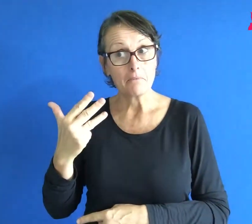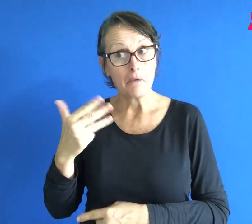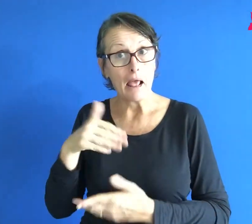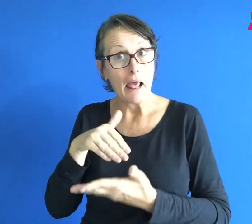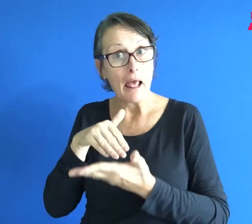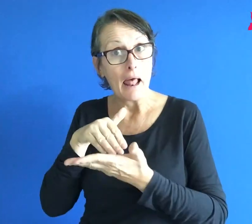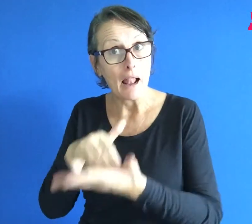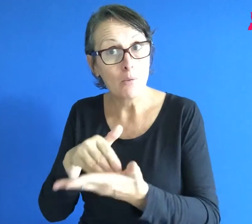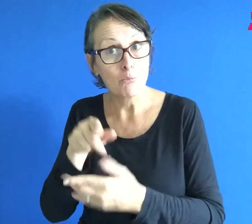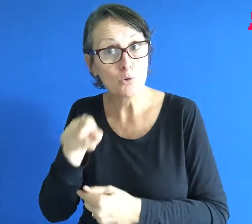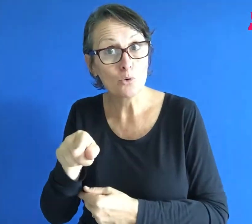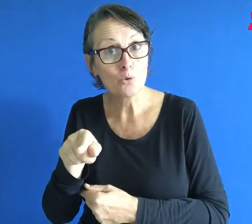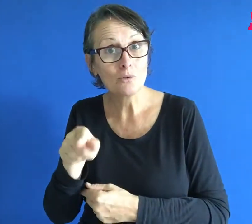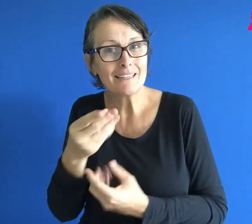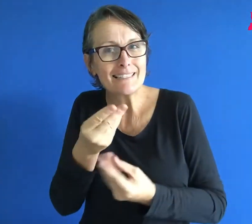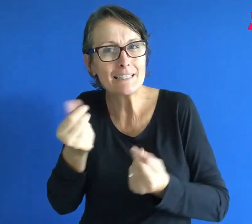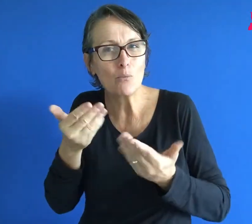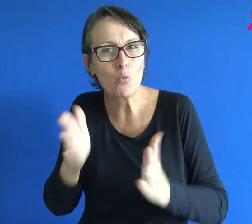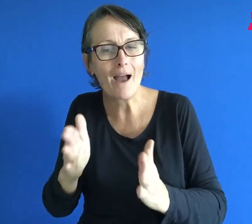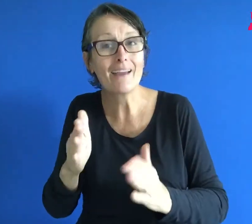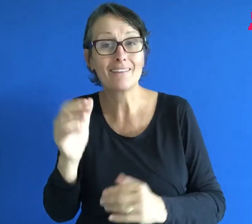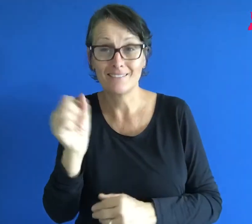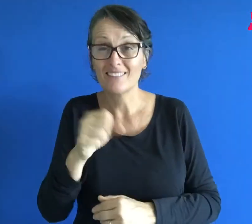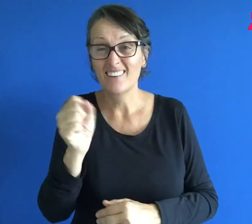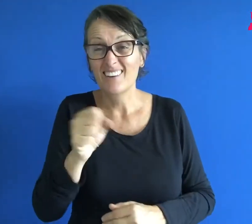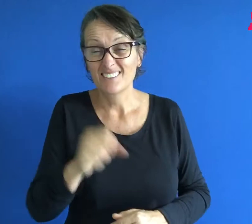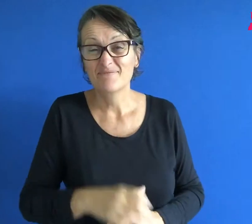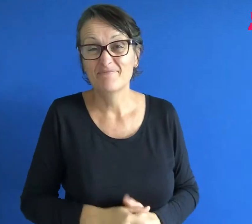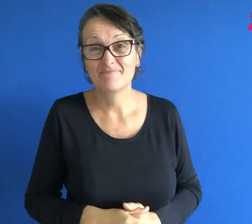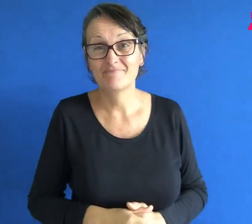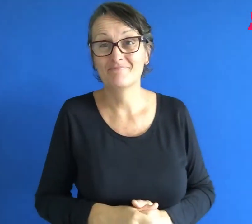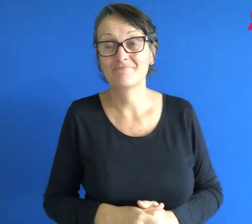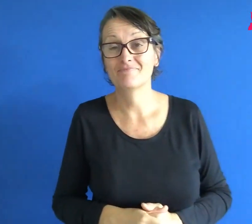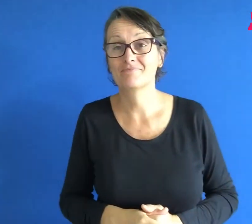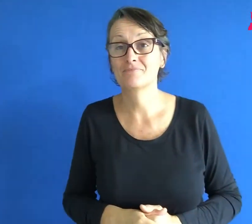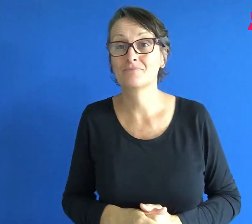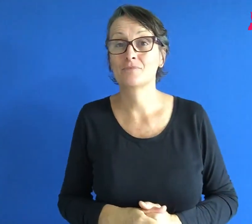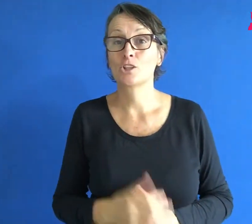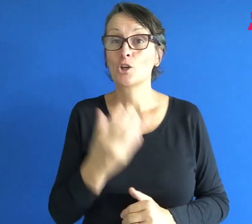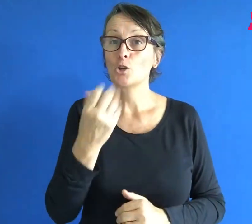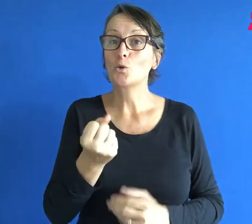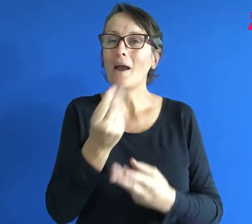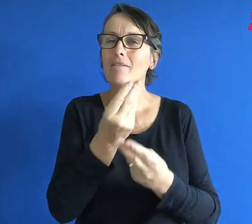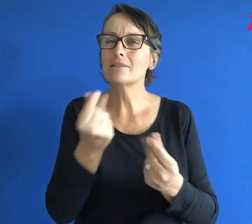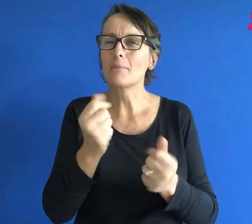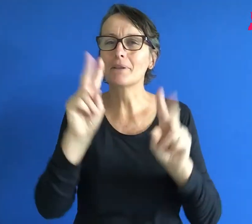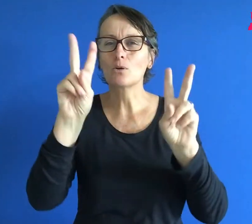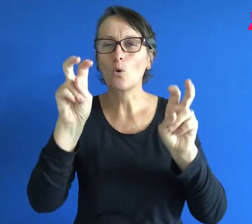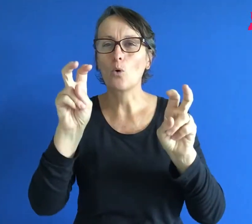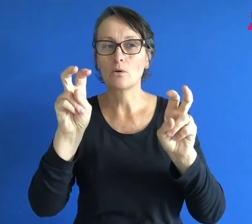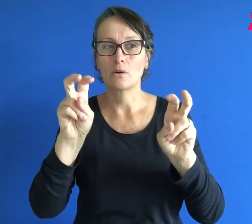Yes. And there's a thing called post-traumatic growth. You can change for the positive as a result of the